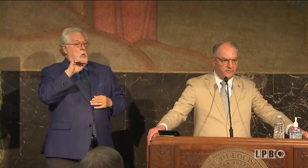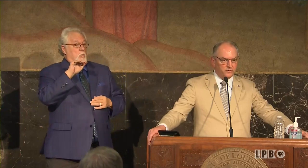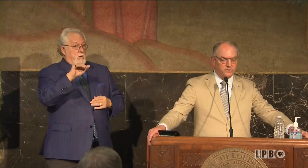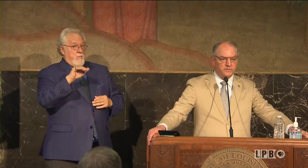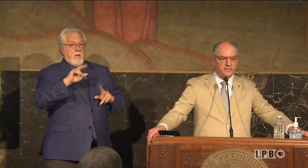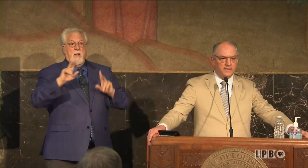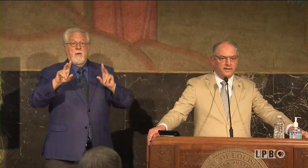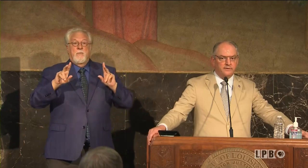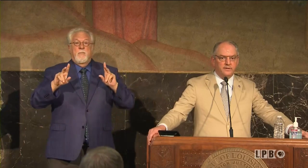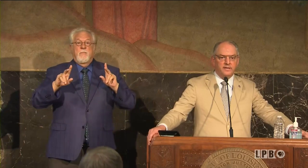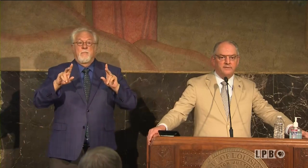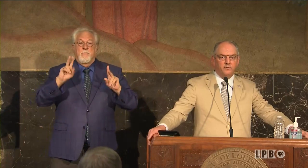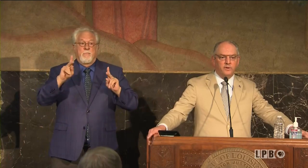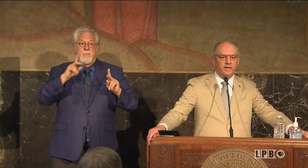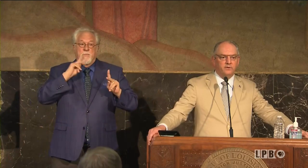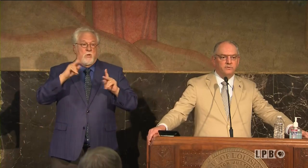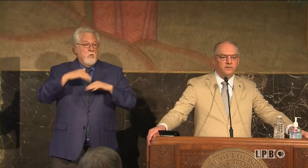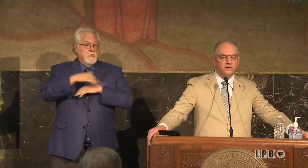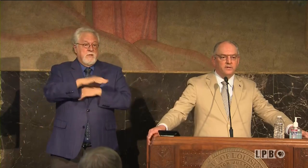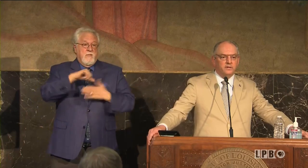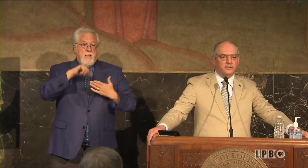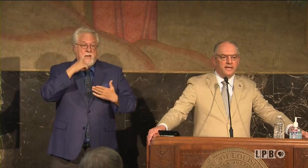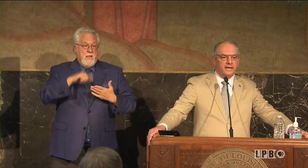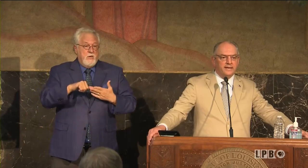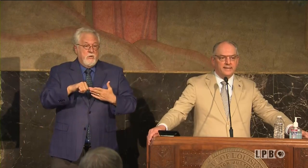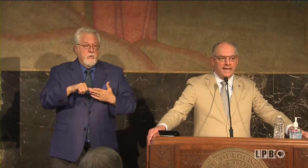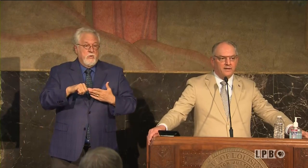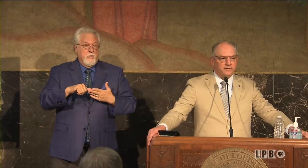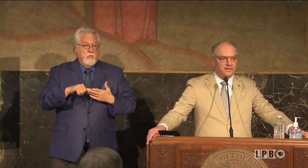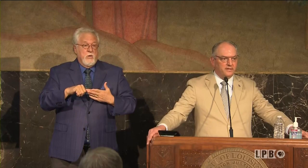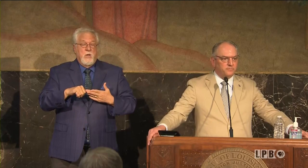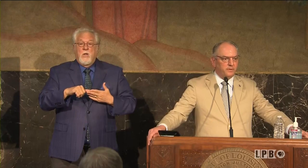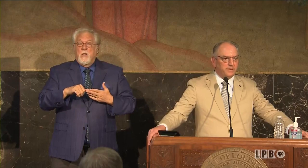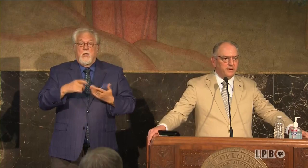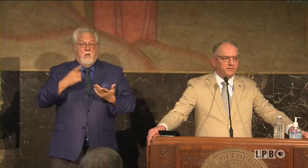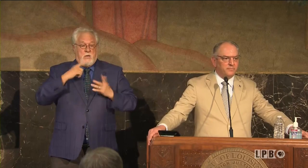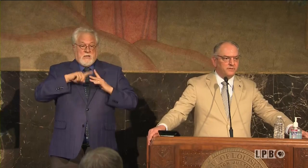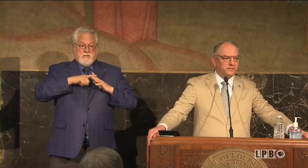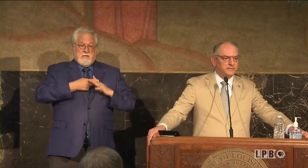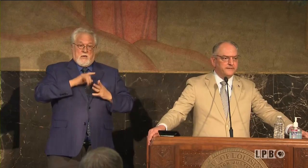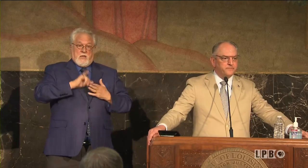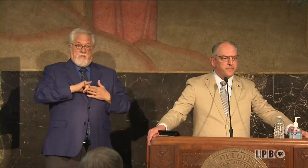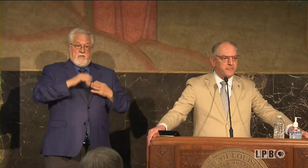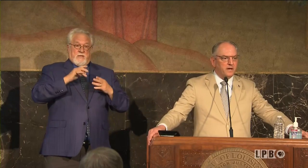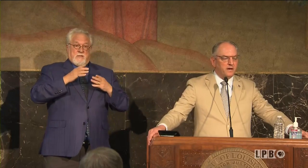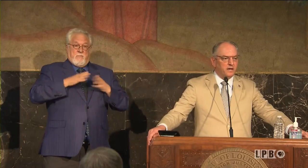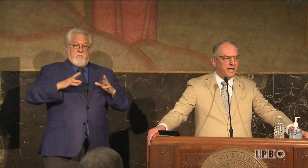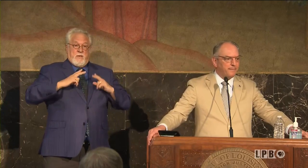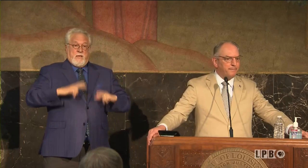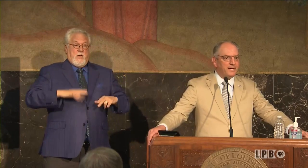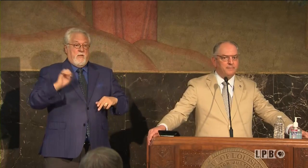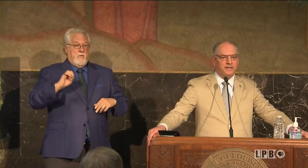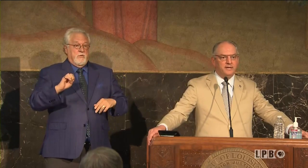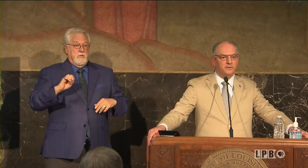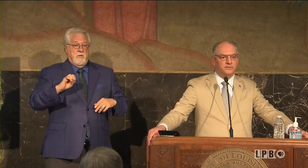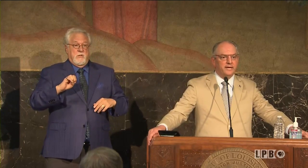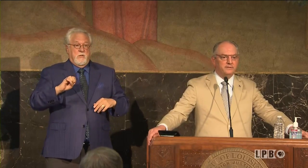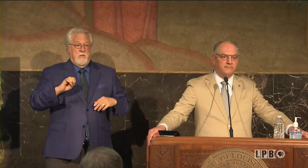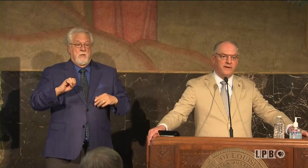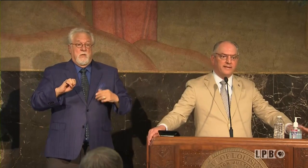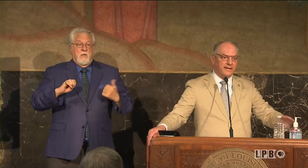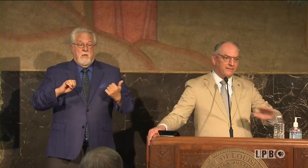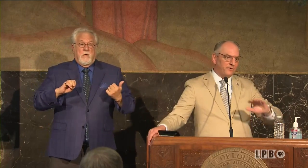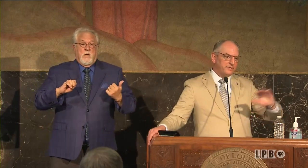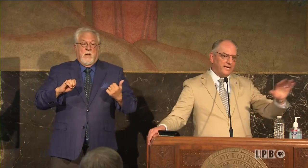the folks who sent the letter and everyone else that at the outset of this public health emergency, unlike many other states,